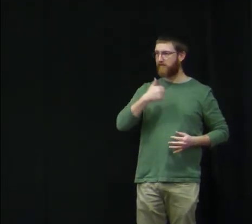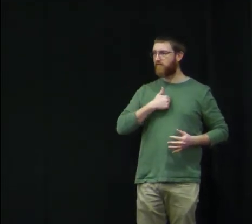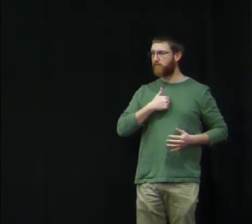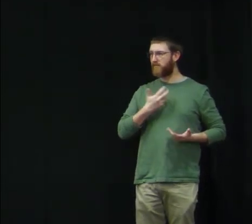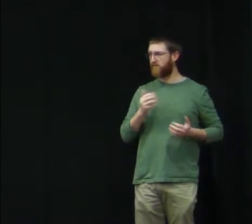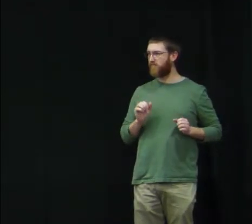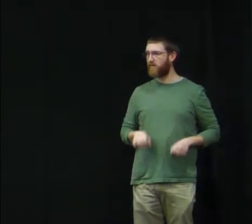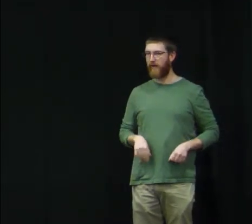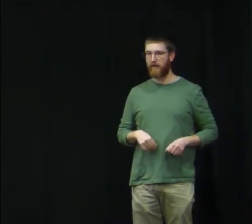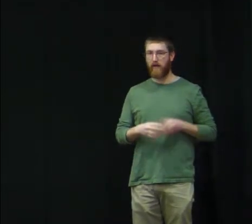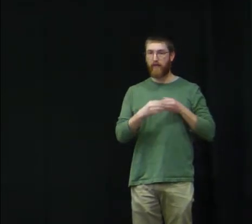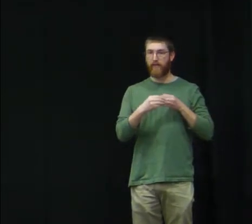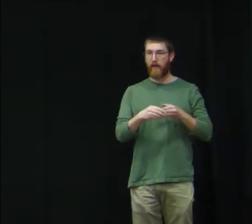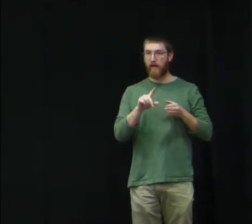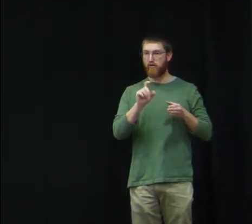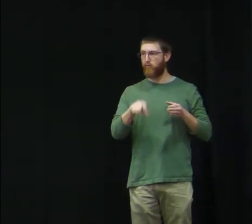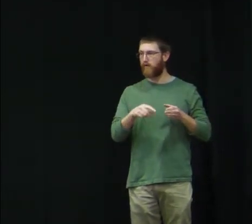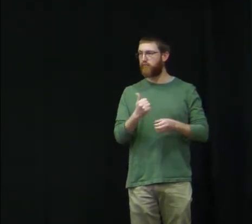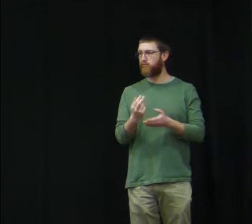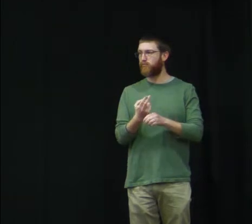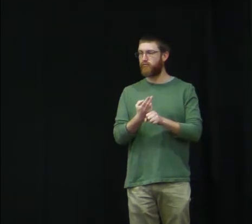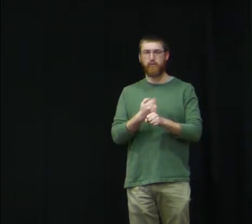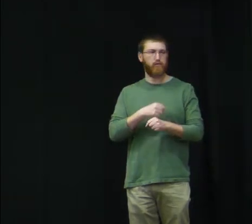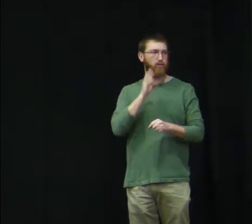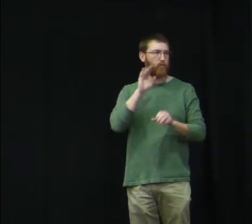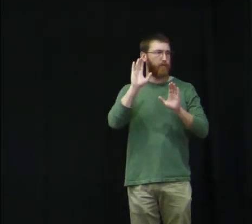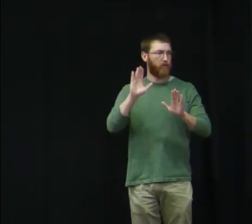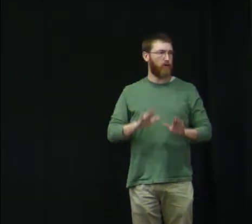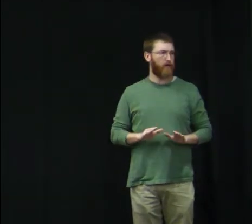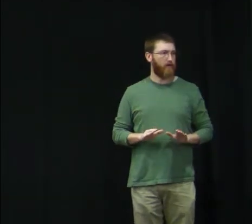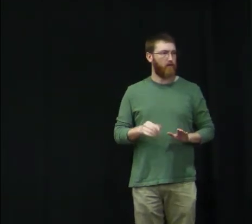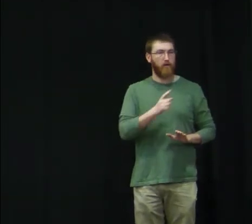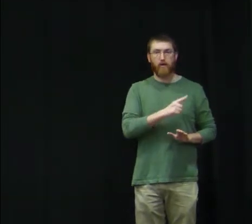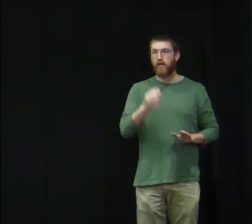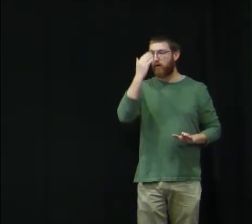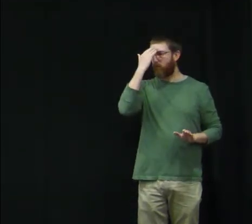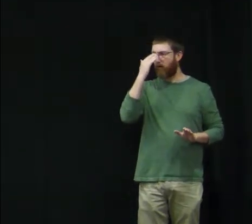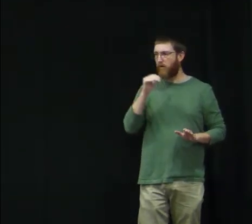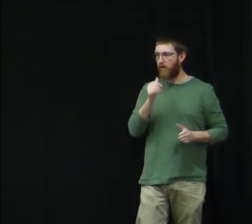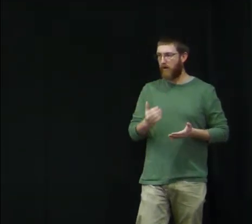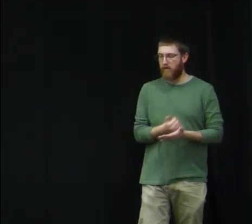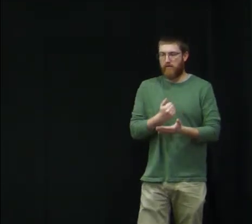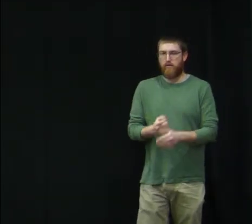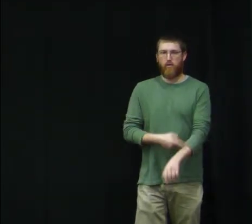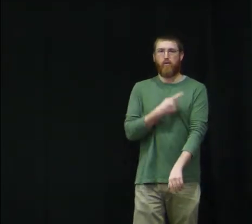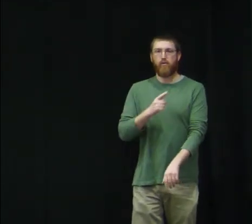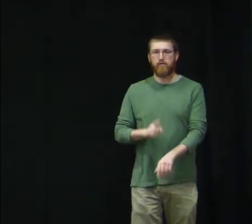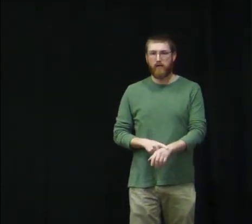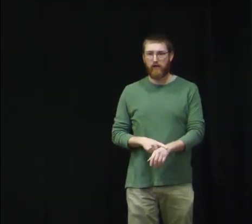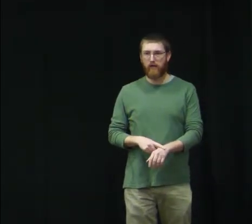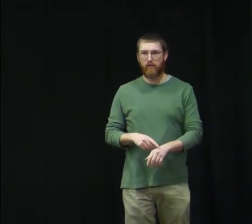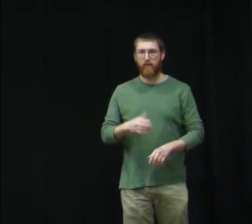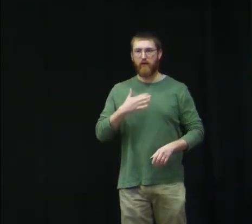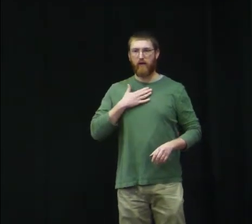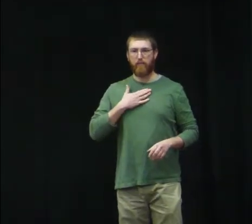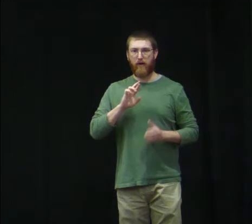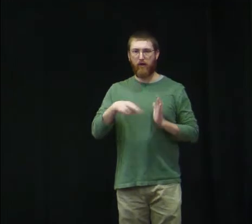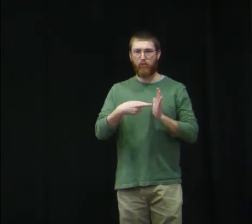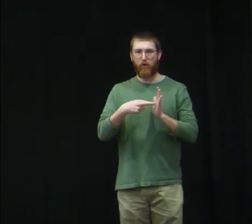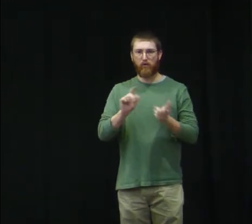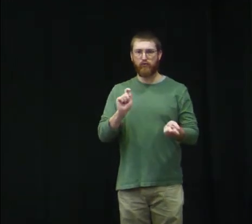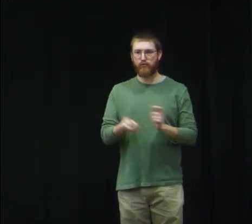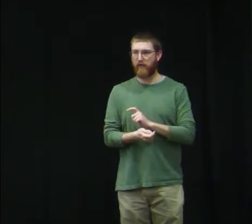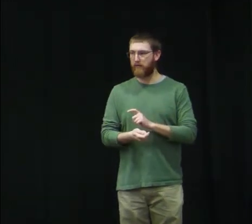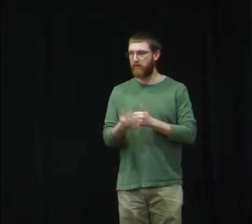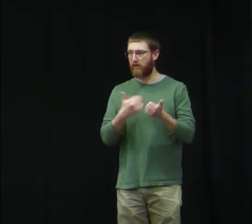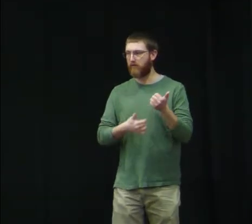those, I think that'll be great. As you all know, and I won't take very long, I have taken another job. I'm director of